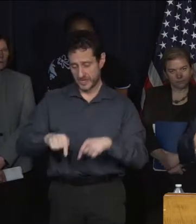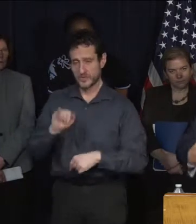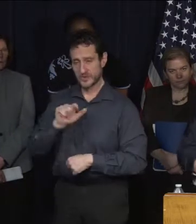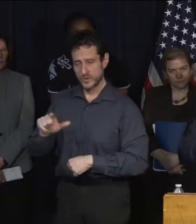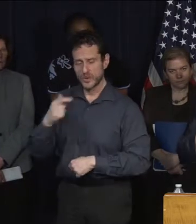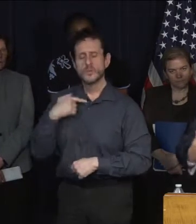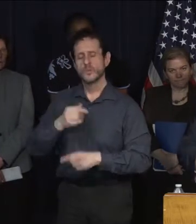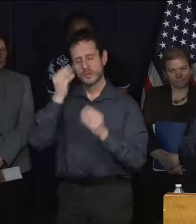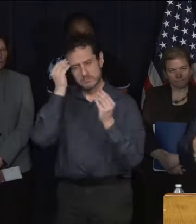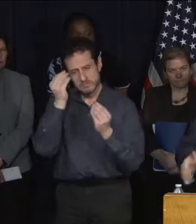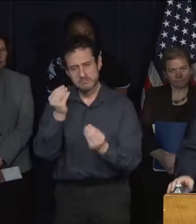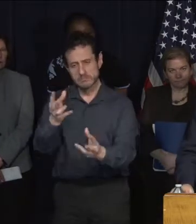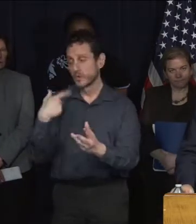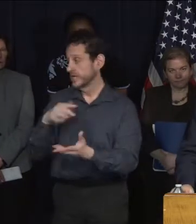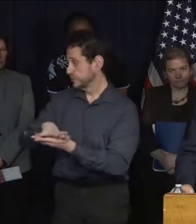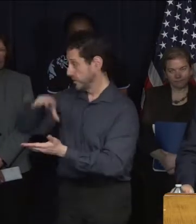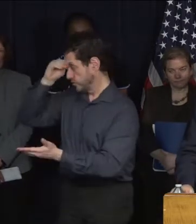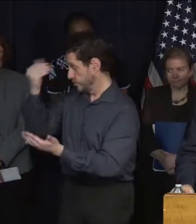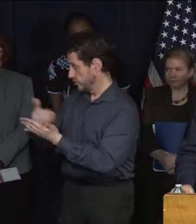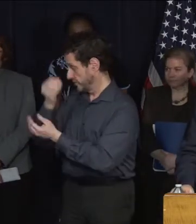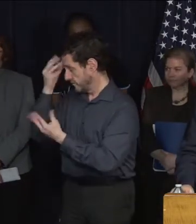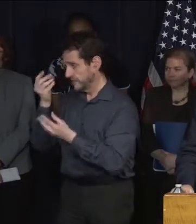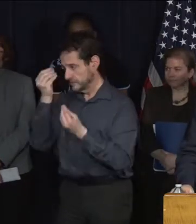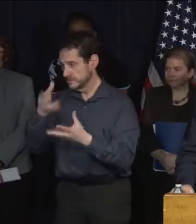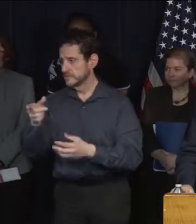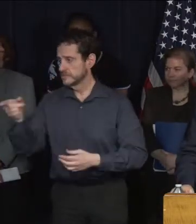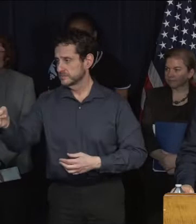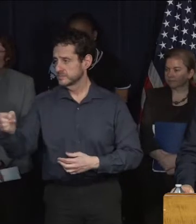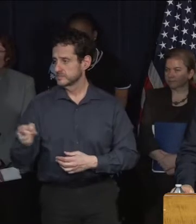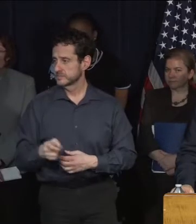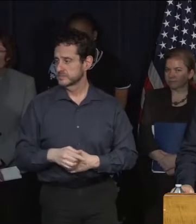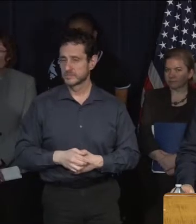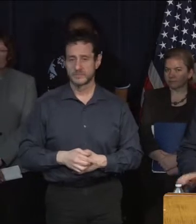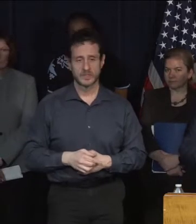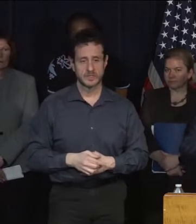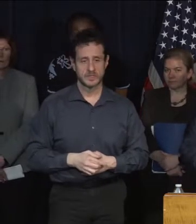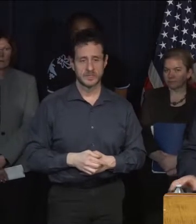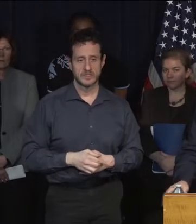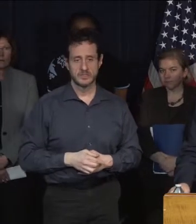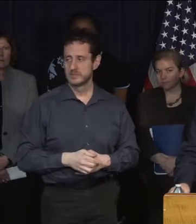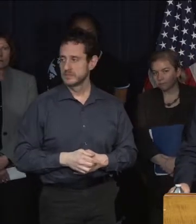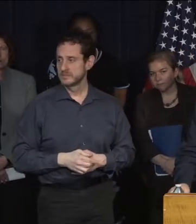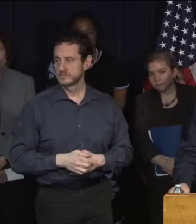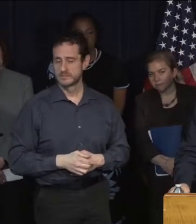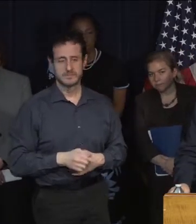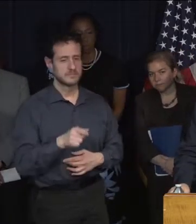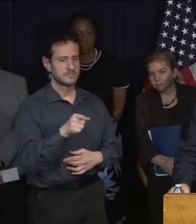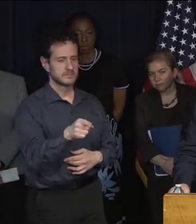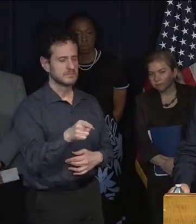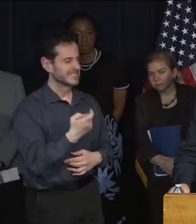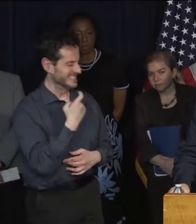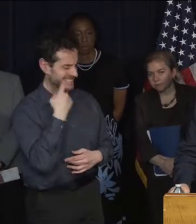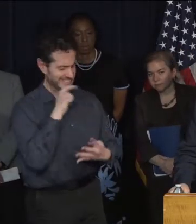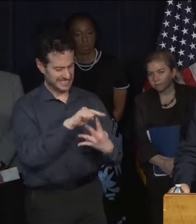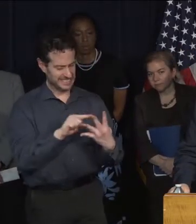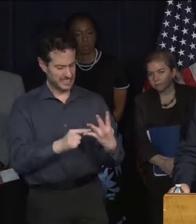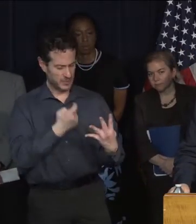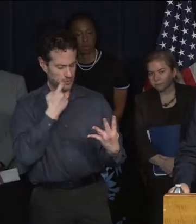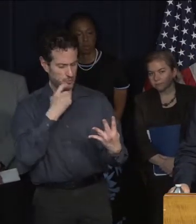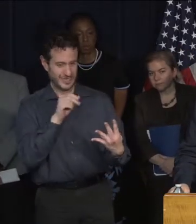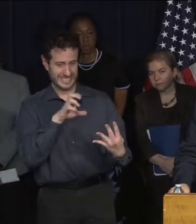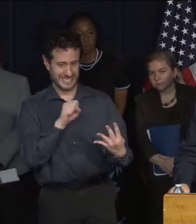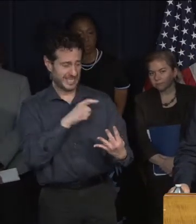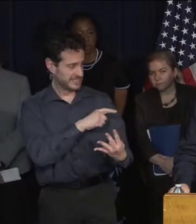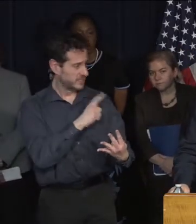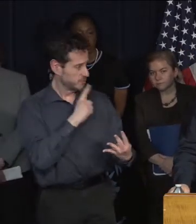on updating as we learn more. Governor, is there a consequence for violating? Sorry, was it these last, most recent cases that prompted you